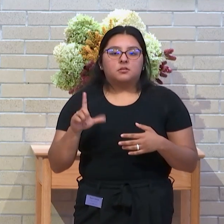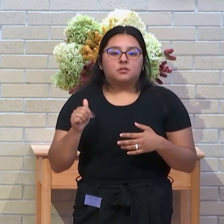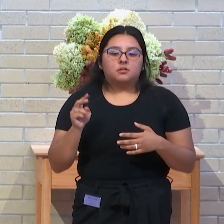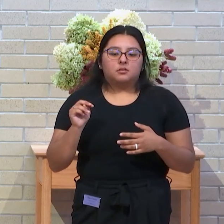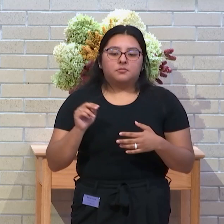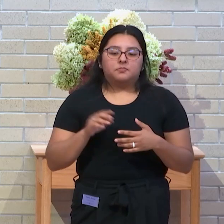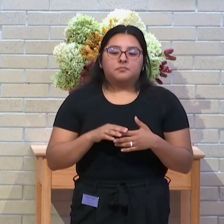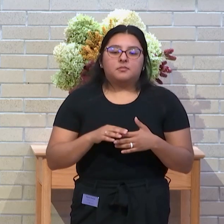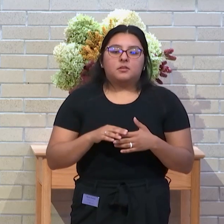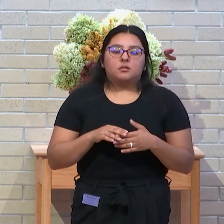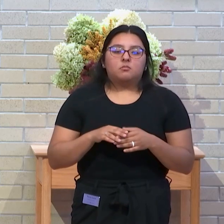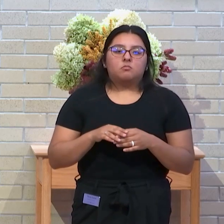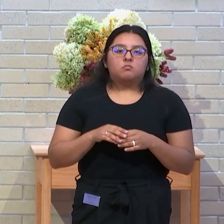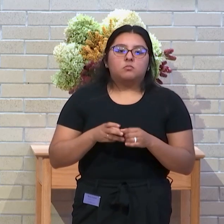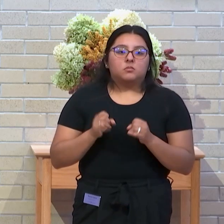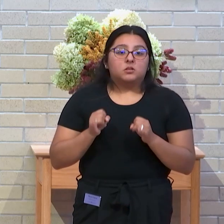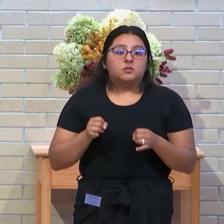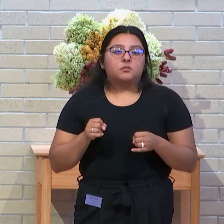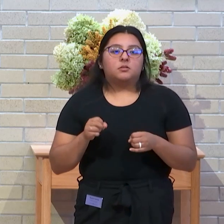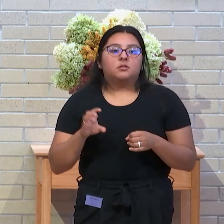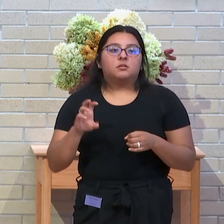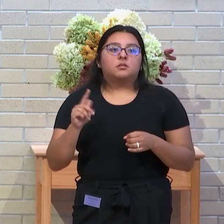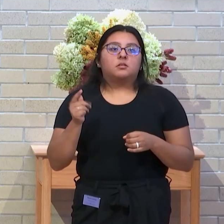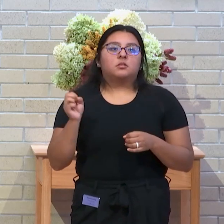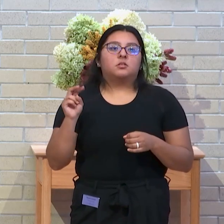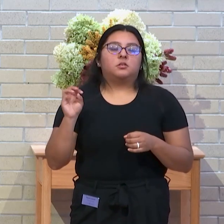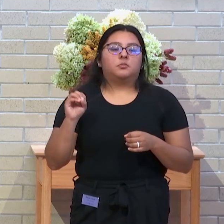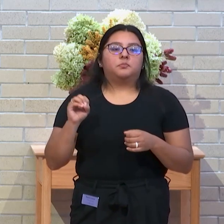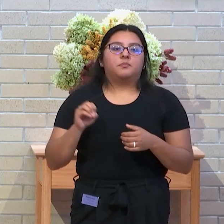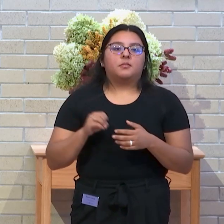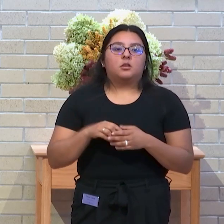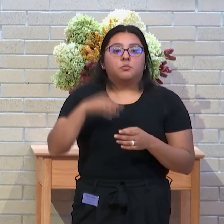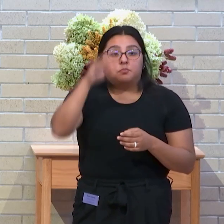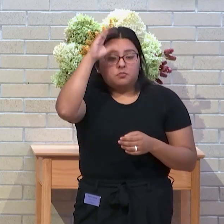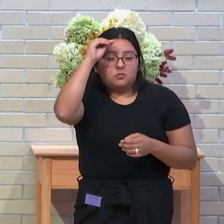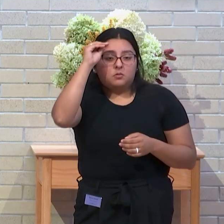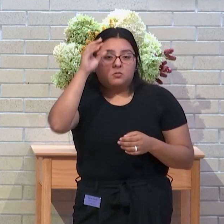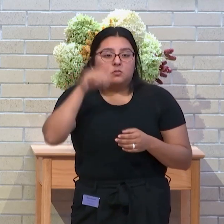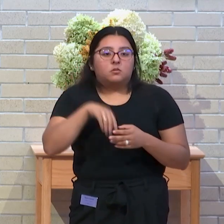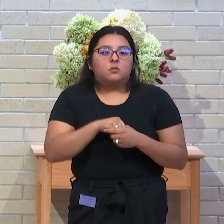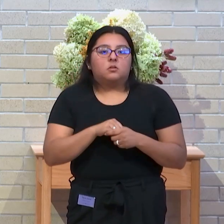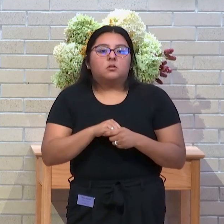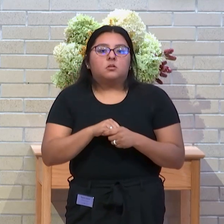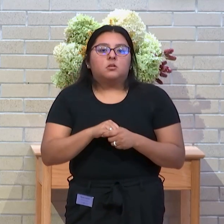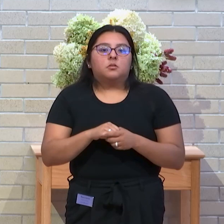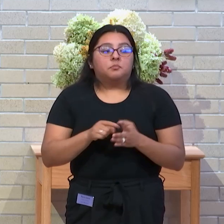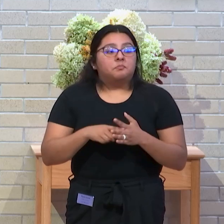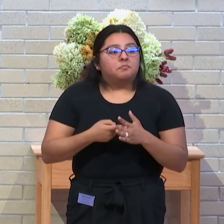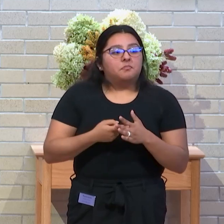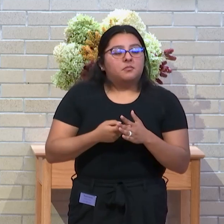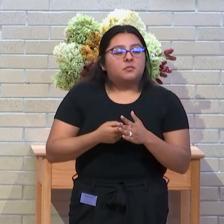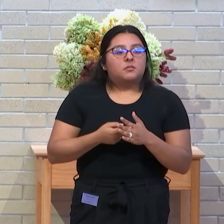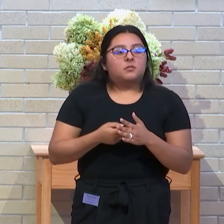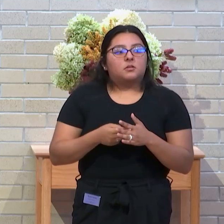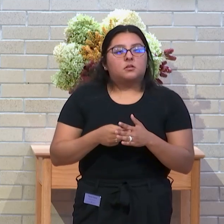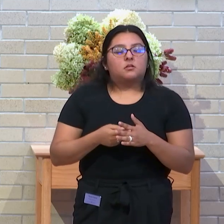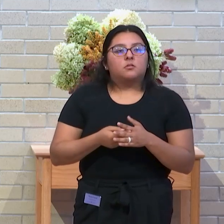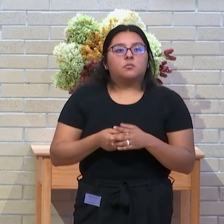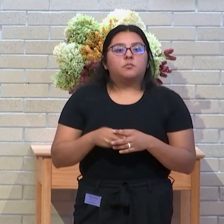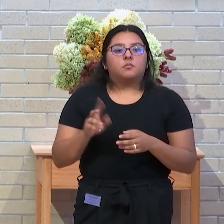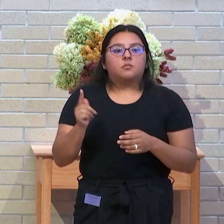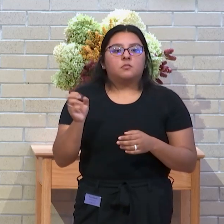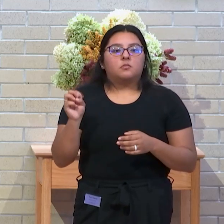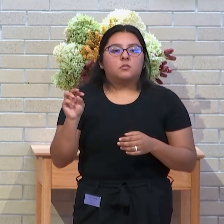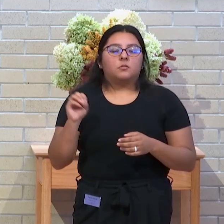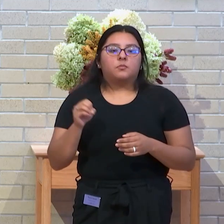only individuals who are allowed to be Kachinas. The boys from the Kachina clan are initiated into being Kachinas once they become